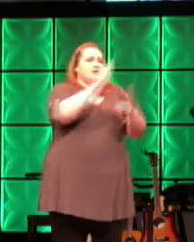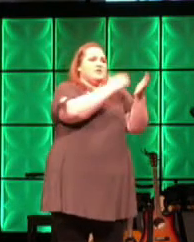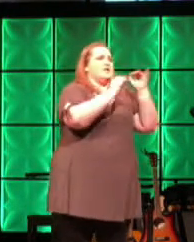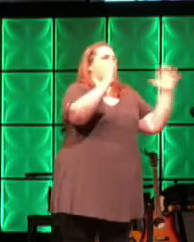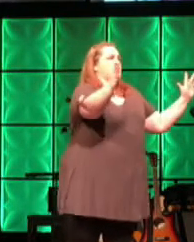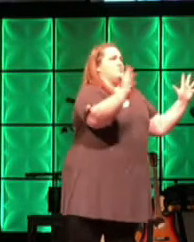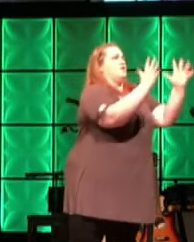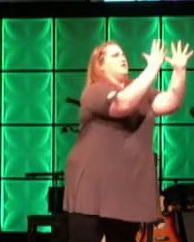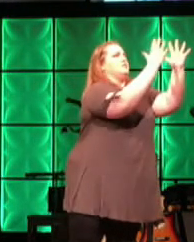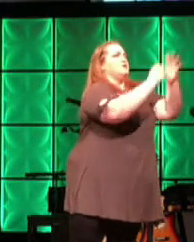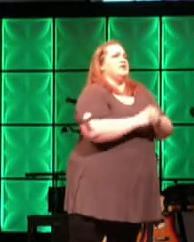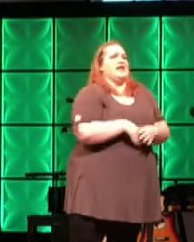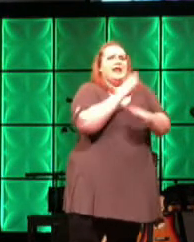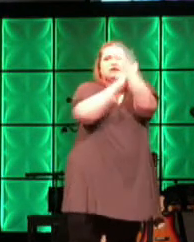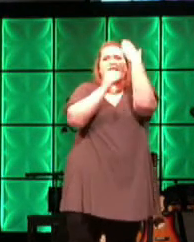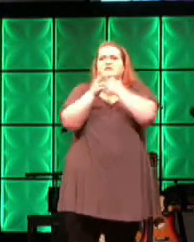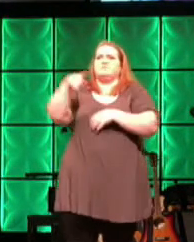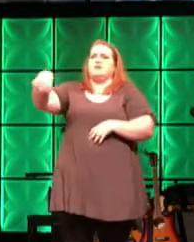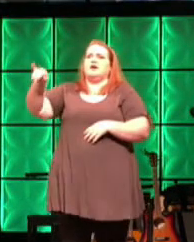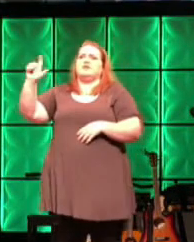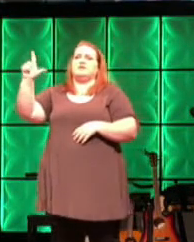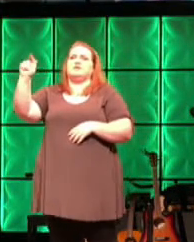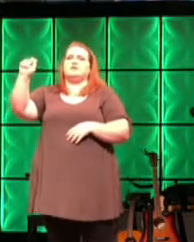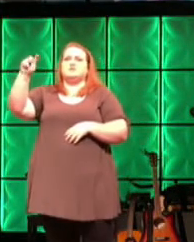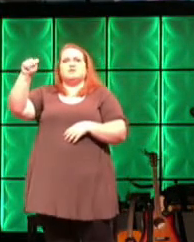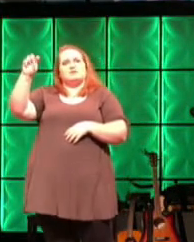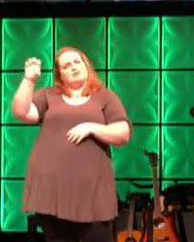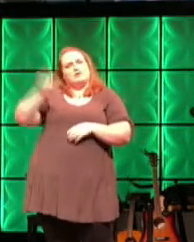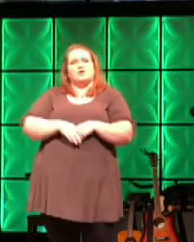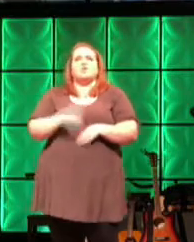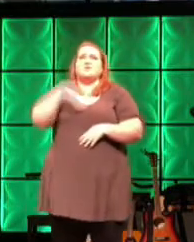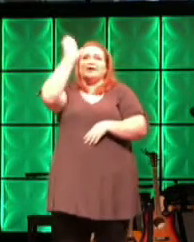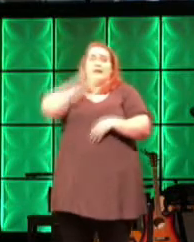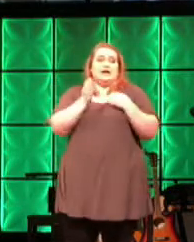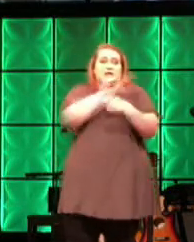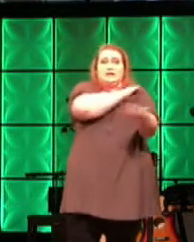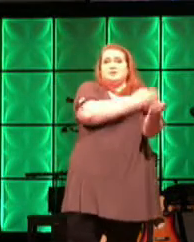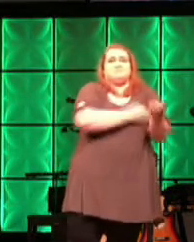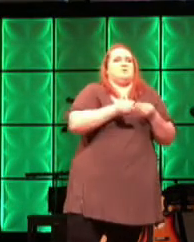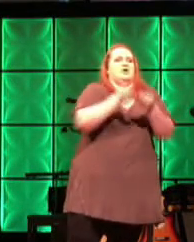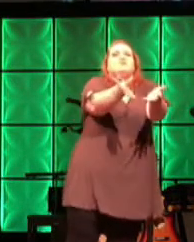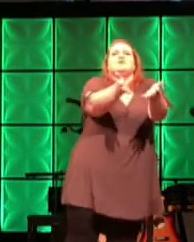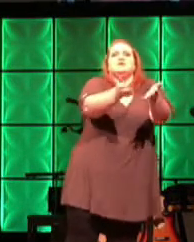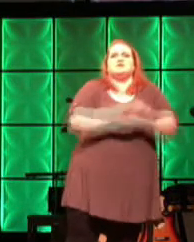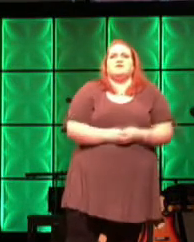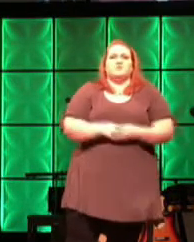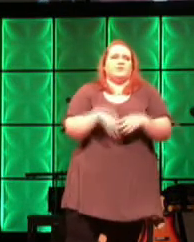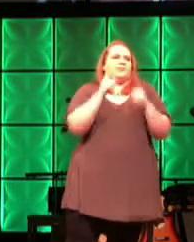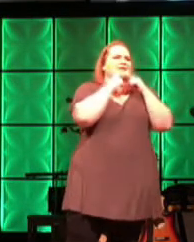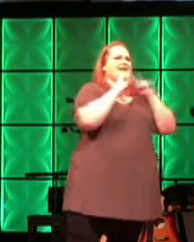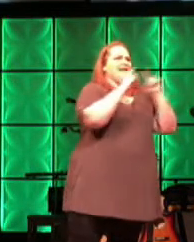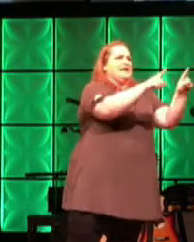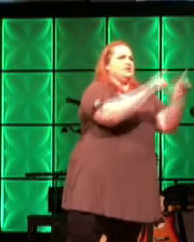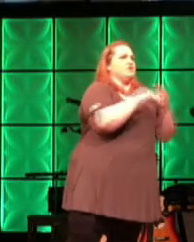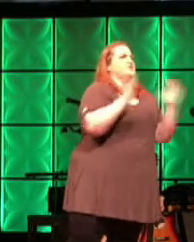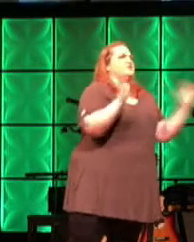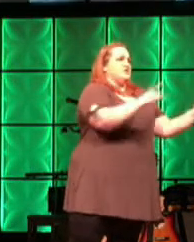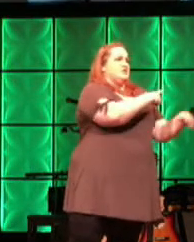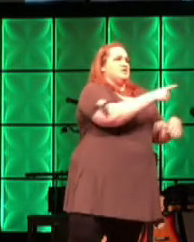another crowd, in the hands of Pilate, whom God endowed with the power to answer the shouts rising